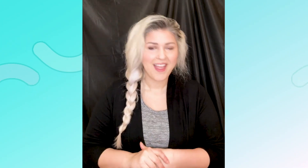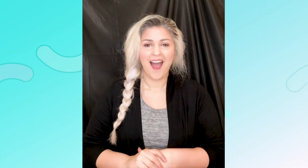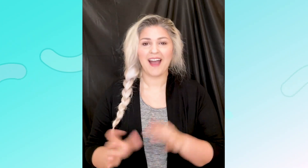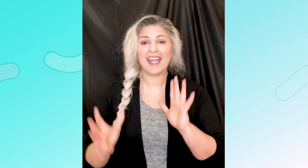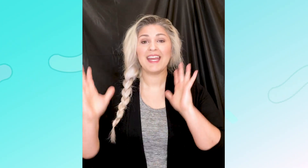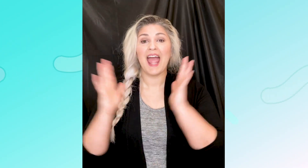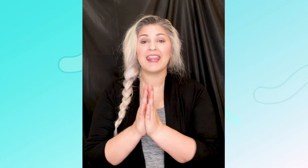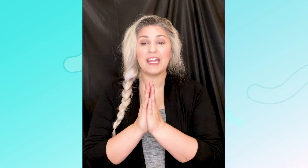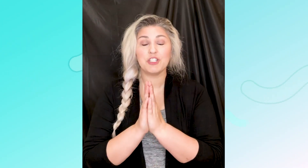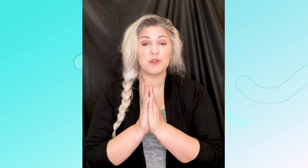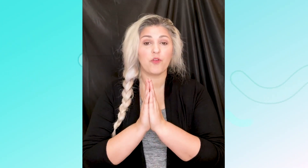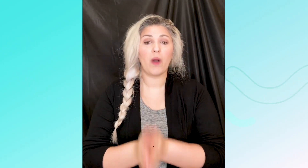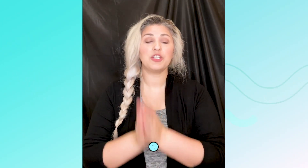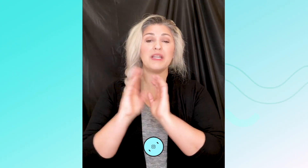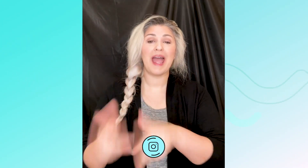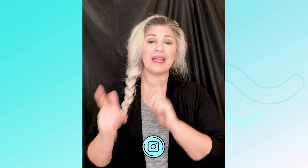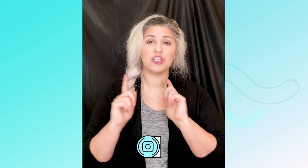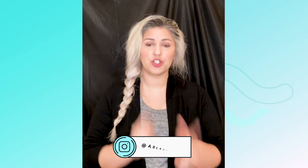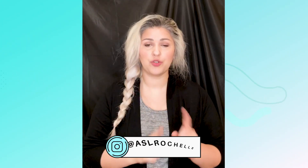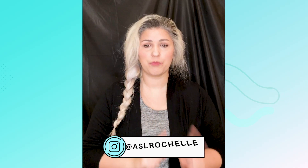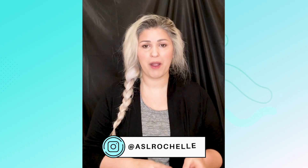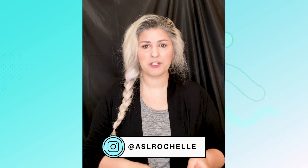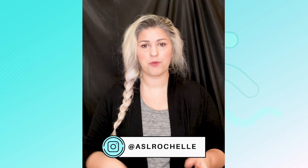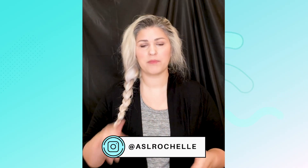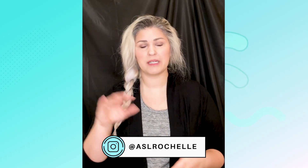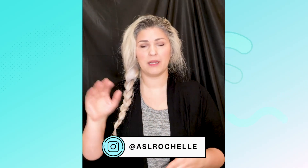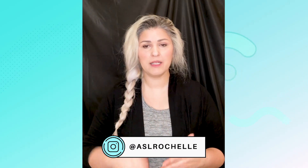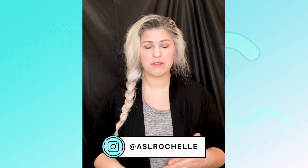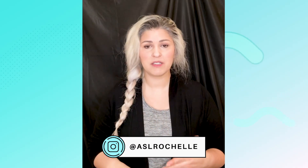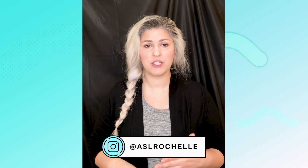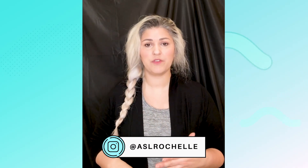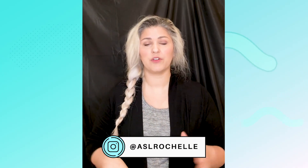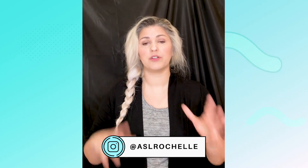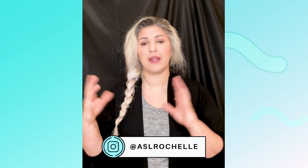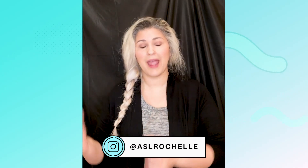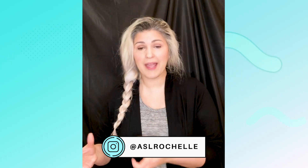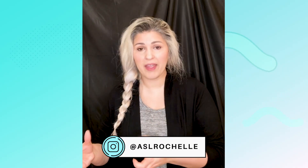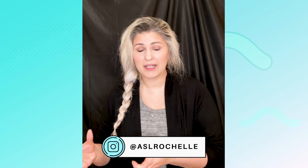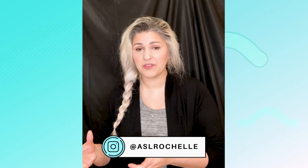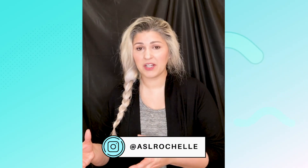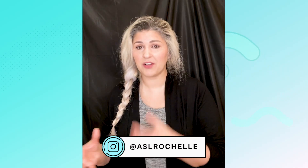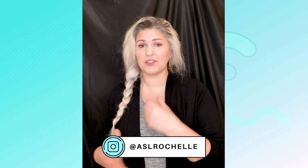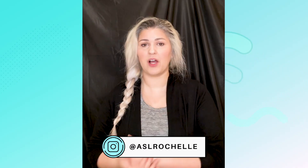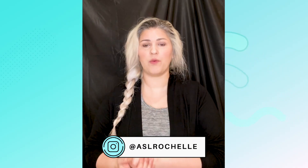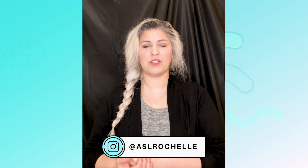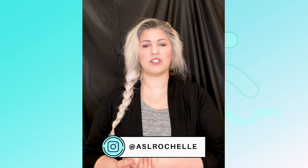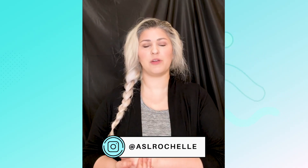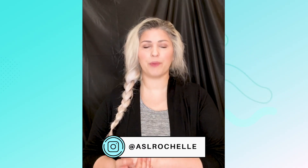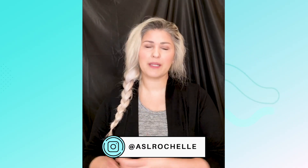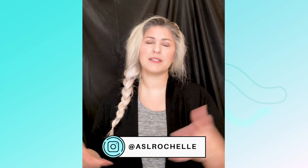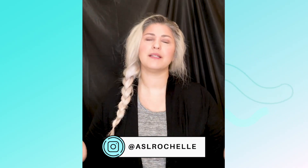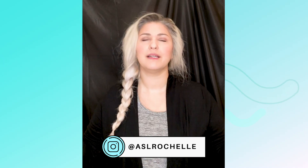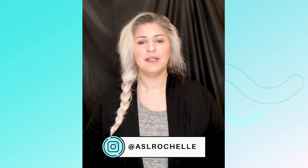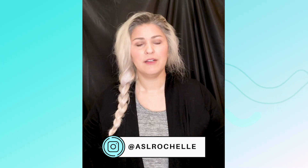okay? Again, thank you so much for watching. Head to the practice prompt to get a list of the signs you've learned and the activity that goes along with it so